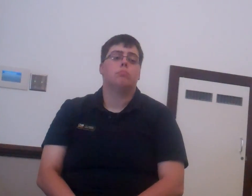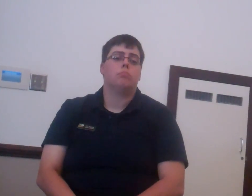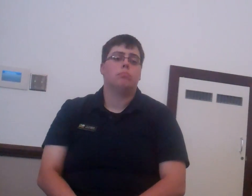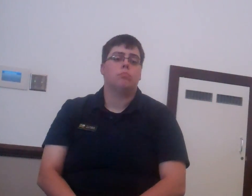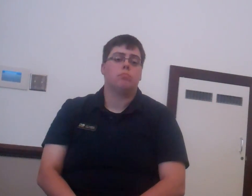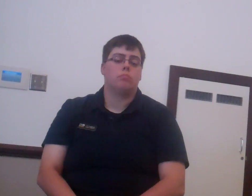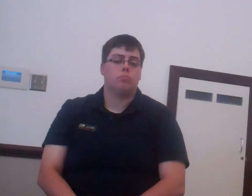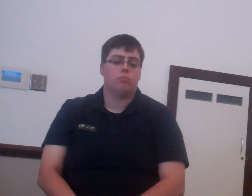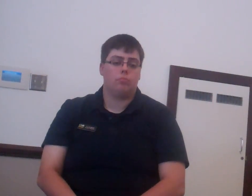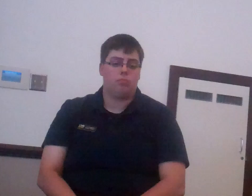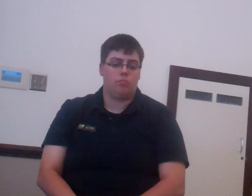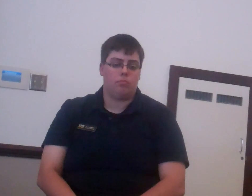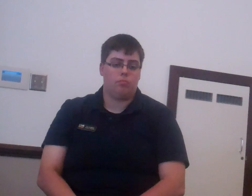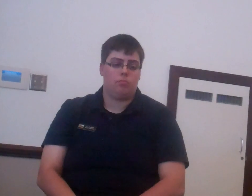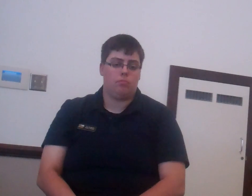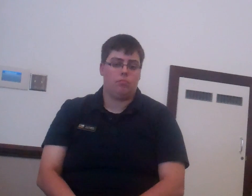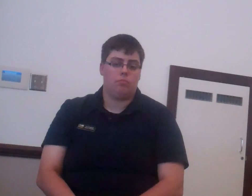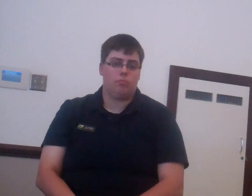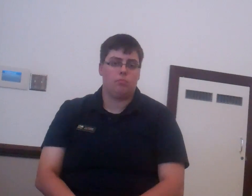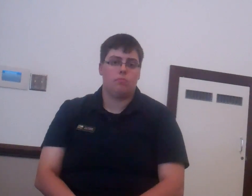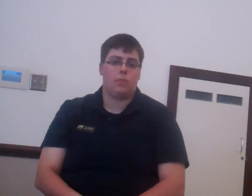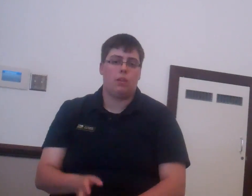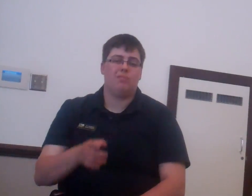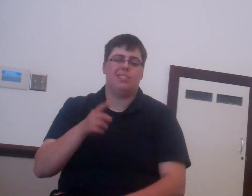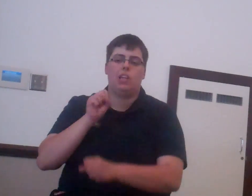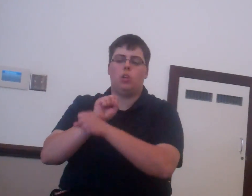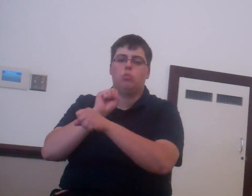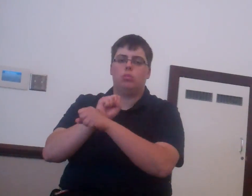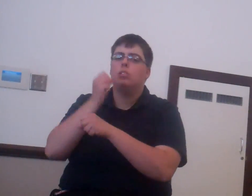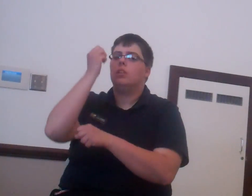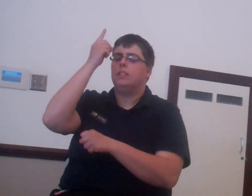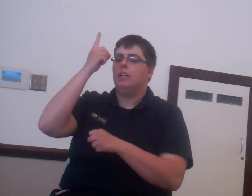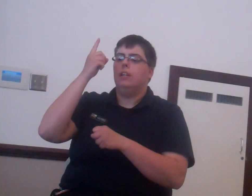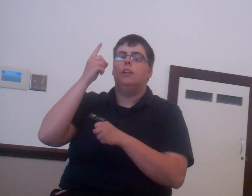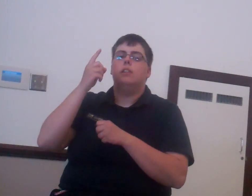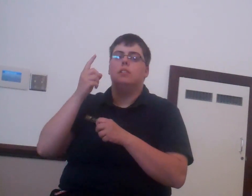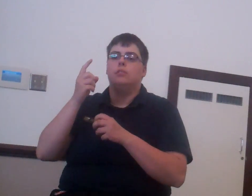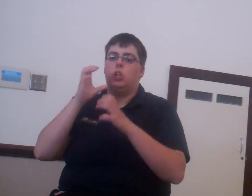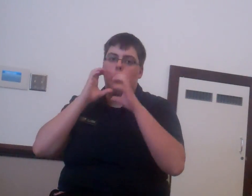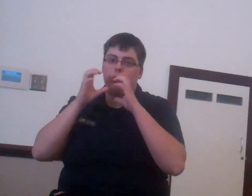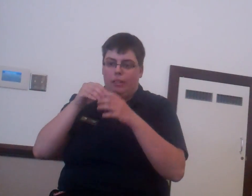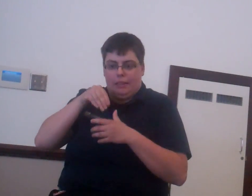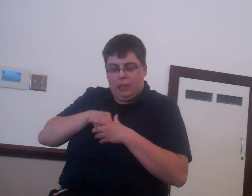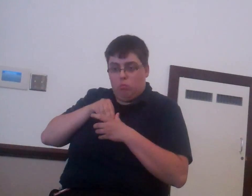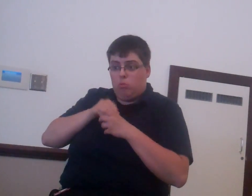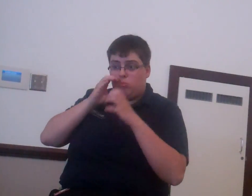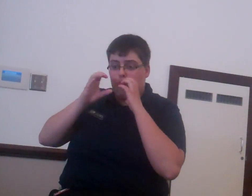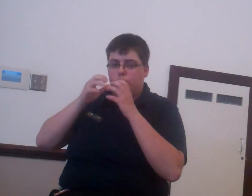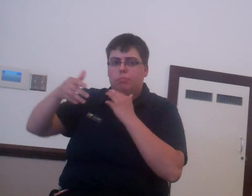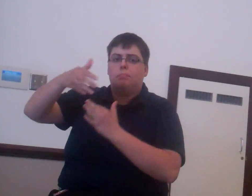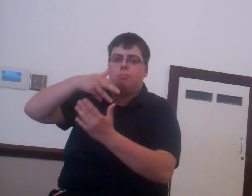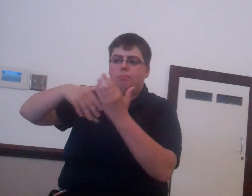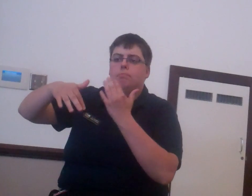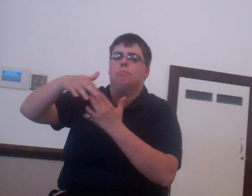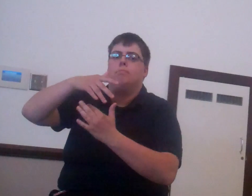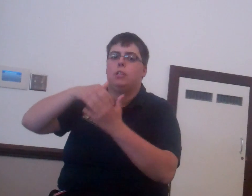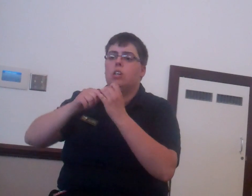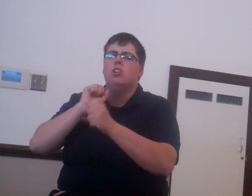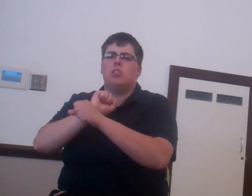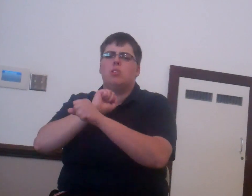interpersonal communication is kind of how everything gets done, right? Whether they turn into somebody who's a really good friend, or it's just sort of like strictly business, we're only talking about work